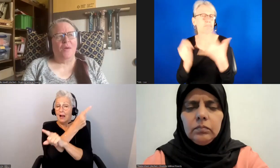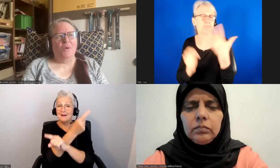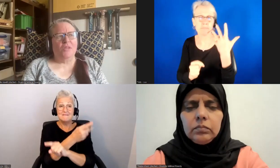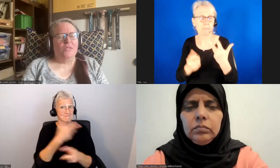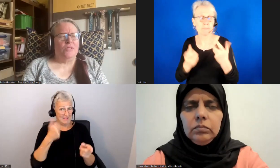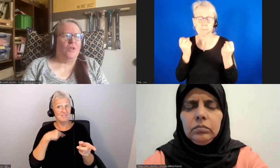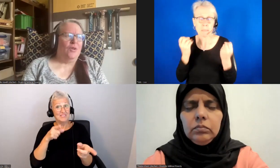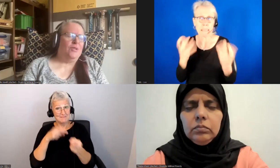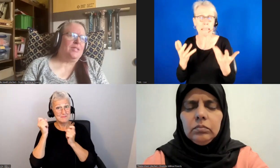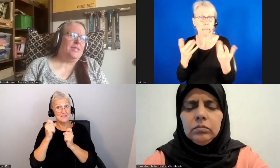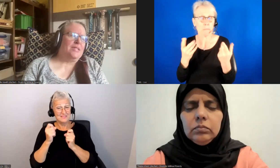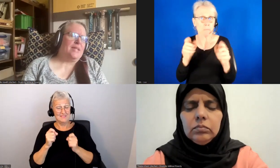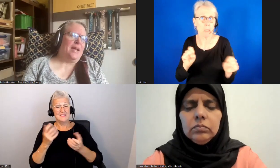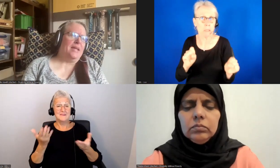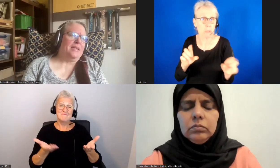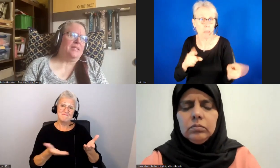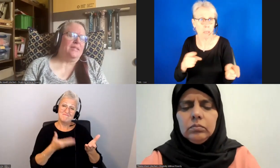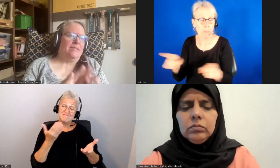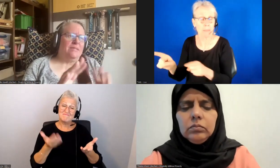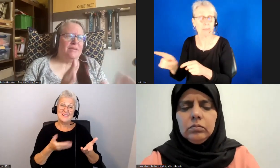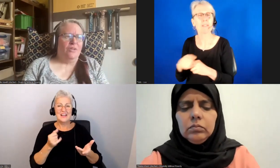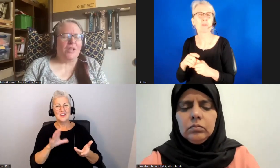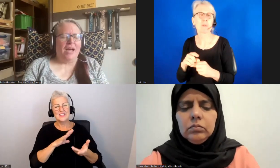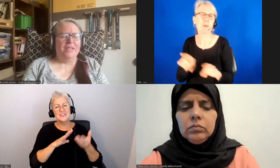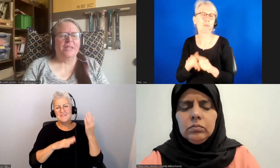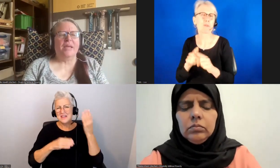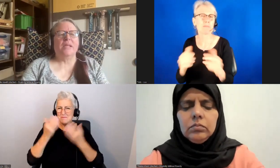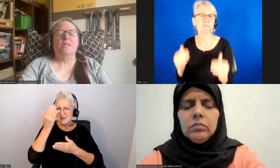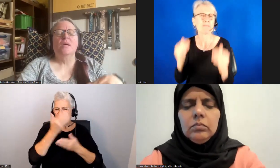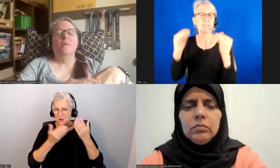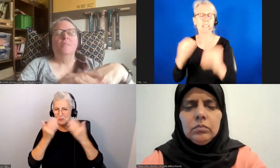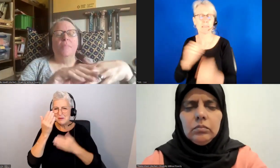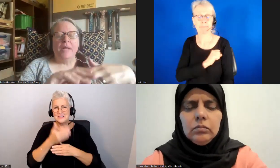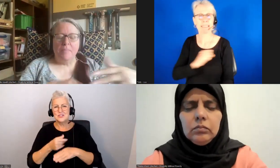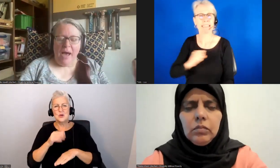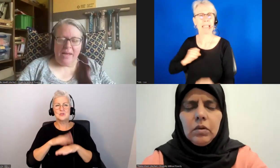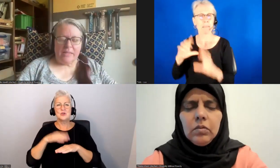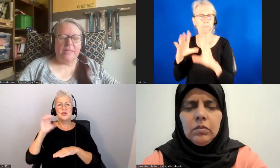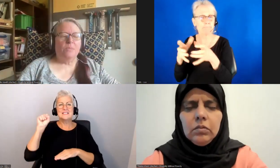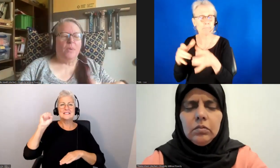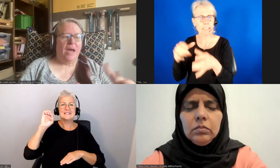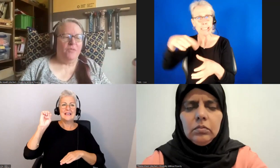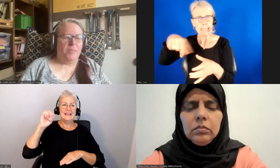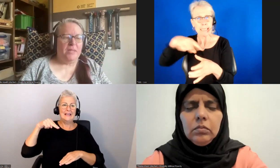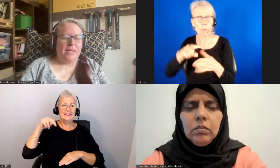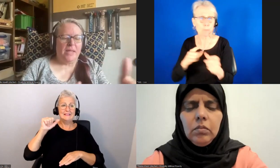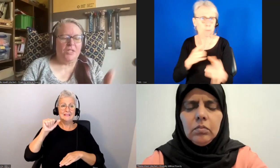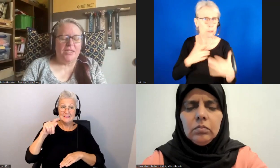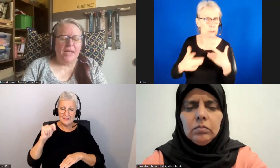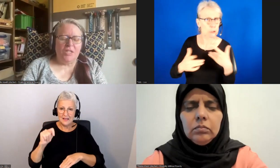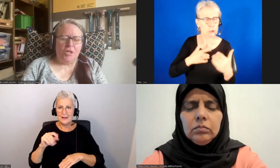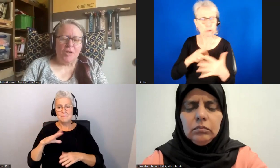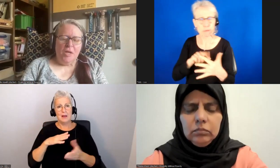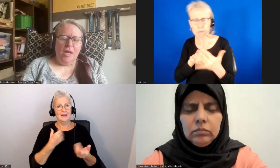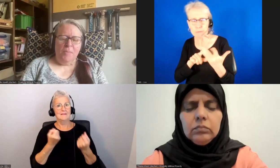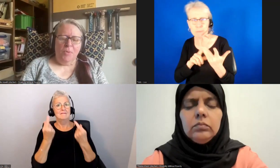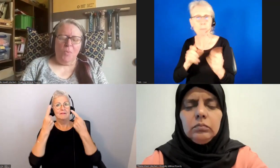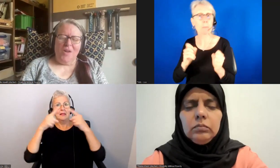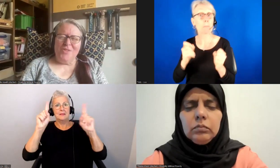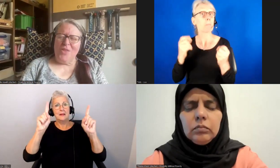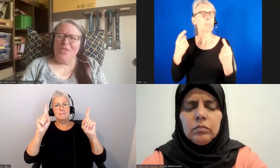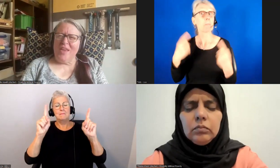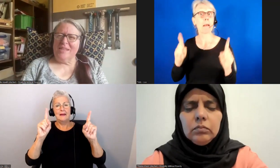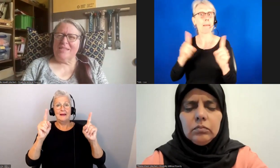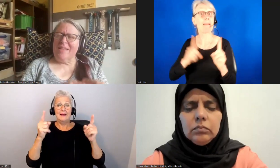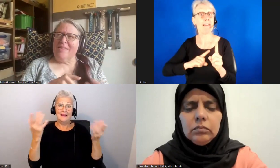and there were concerns in the Senate and all kinds of things, but it passed. We have a piece of legislation.